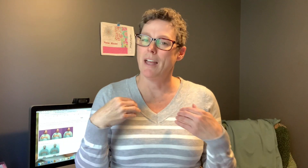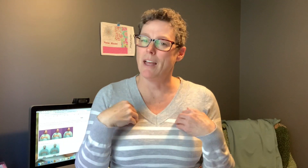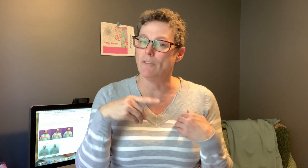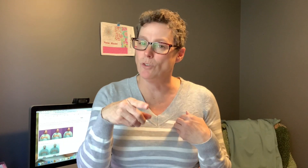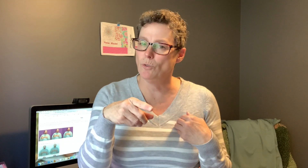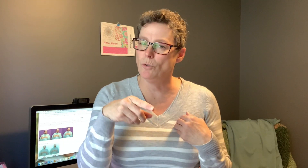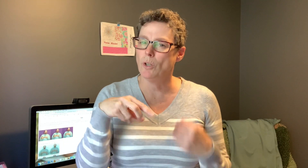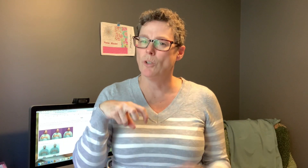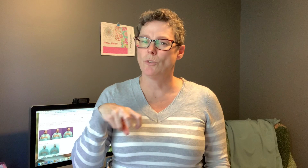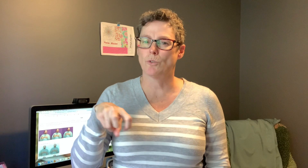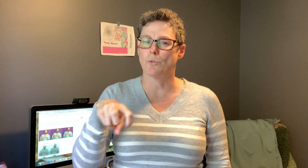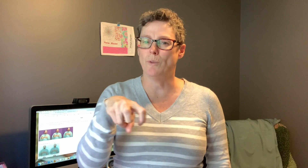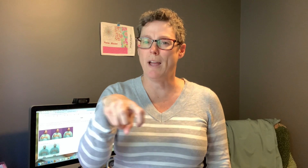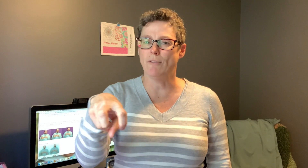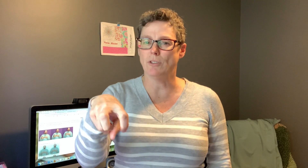Have you traveled